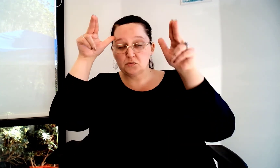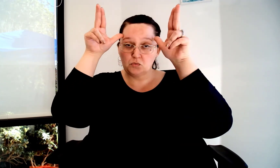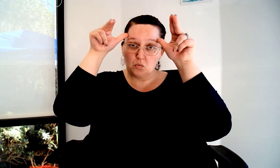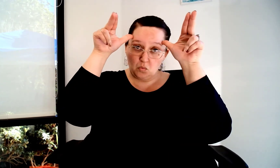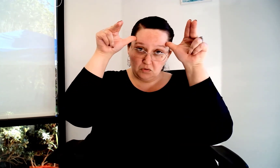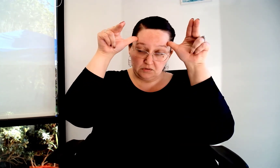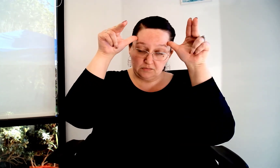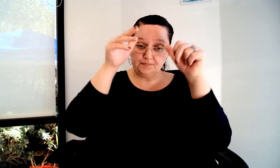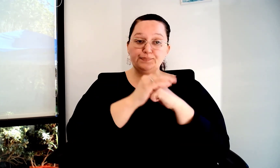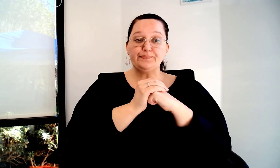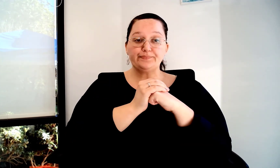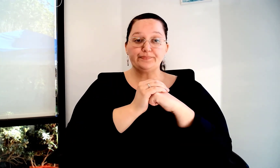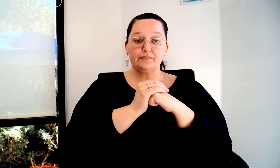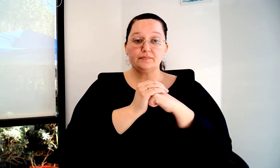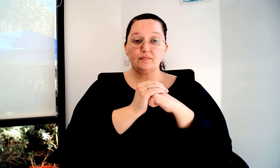or horse.